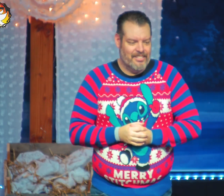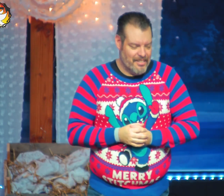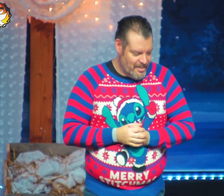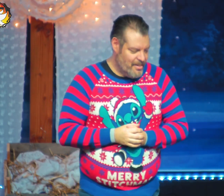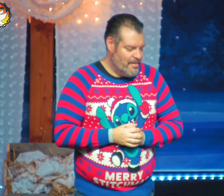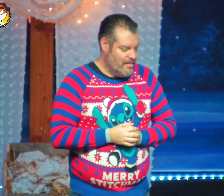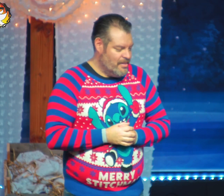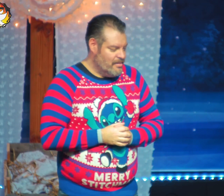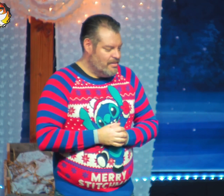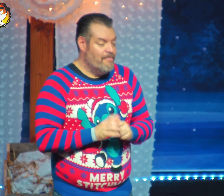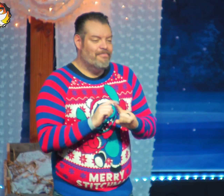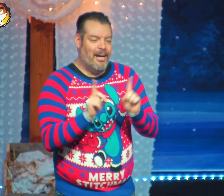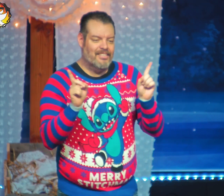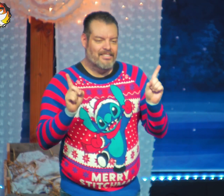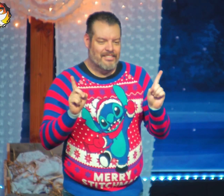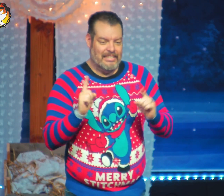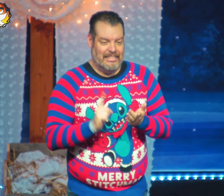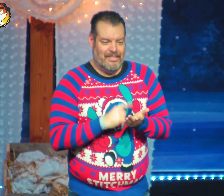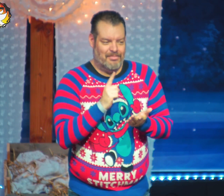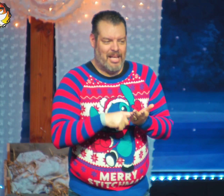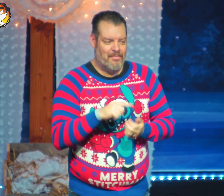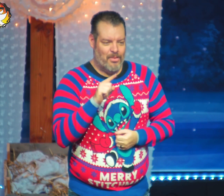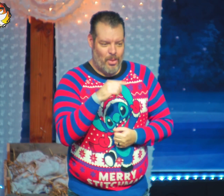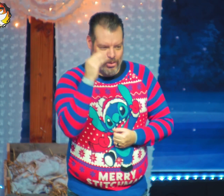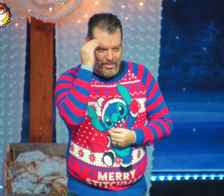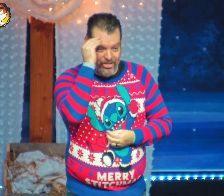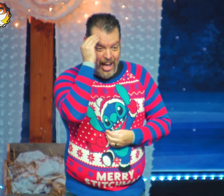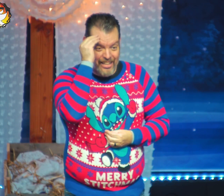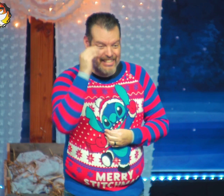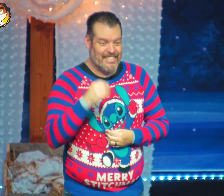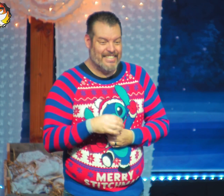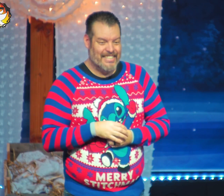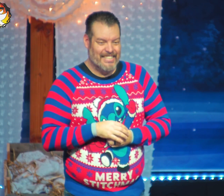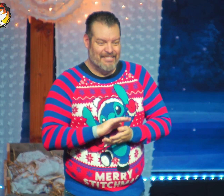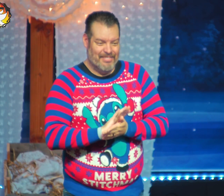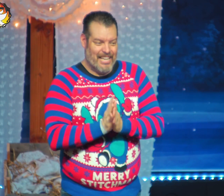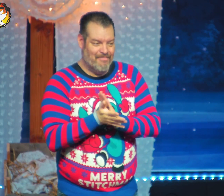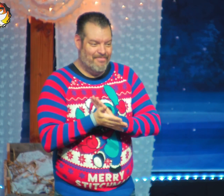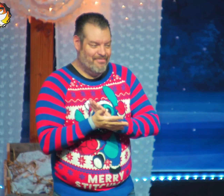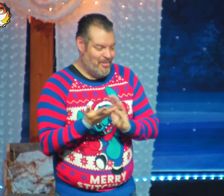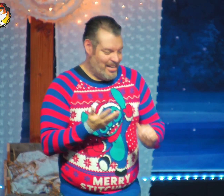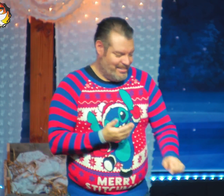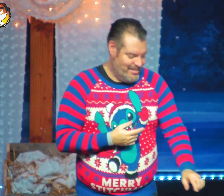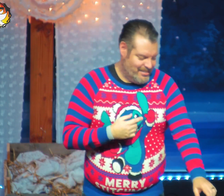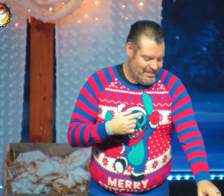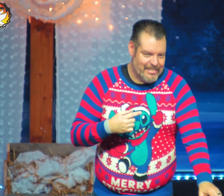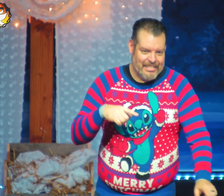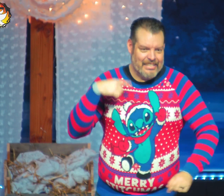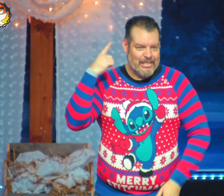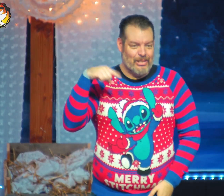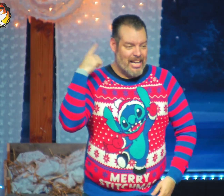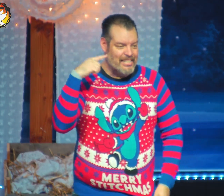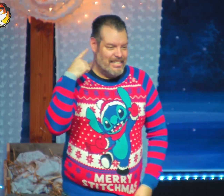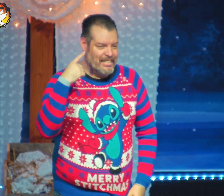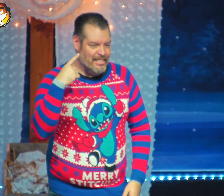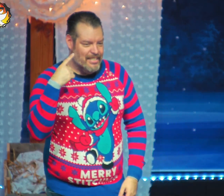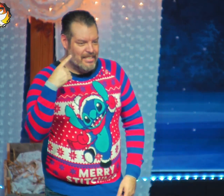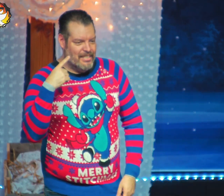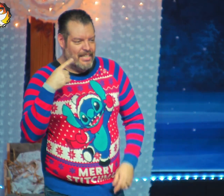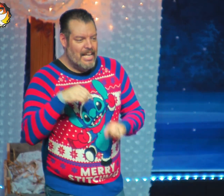men, man and female, getting together, time, the gift of giving, time of fun, the